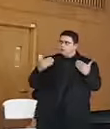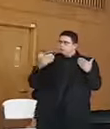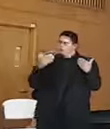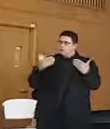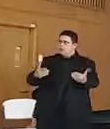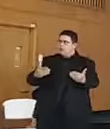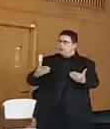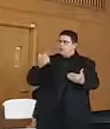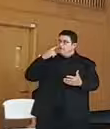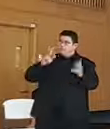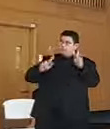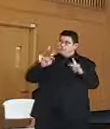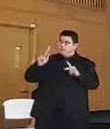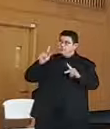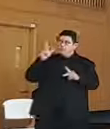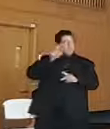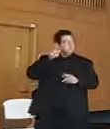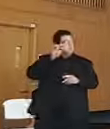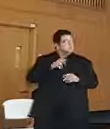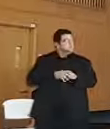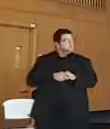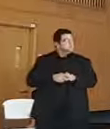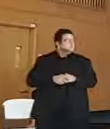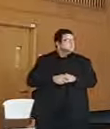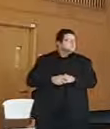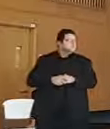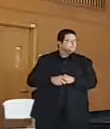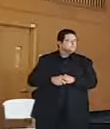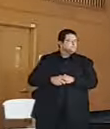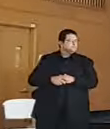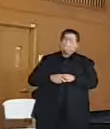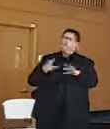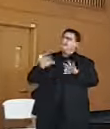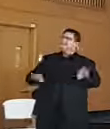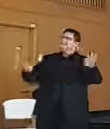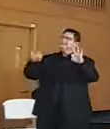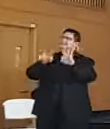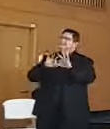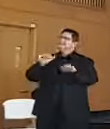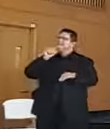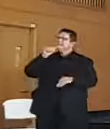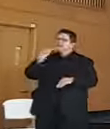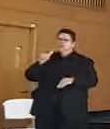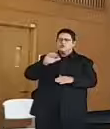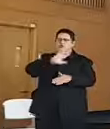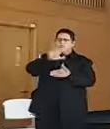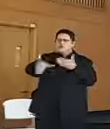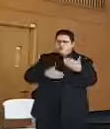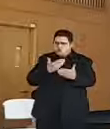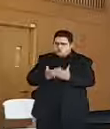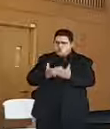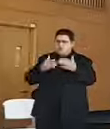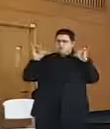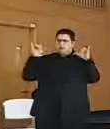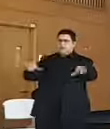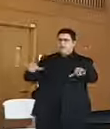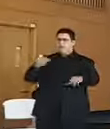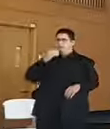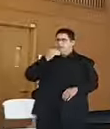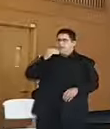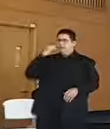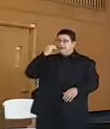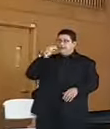people listening to all of us. Well, maybe it's a good sound, but definitely. It's essential to not go to a total lockdown unless it's